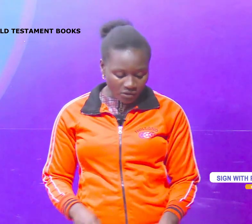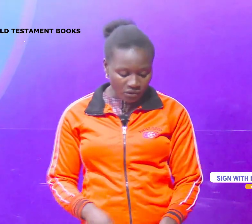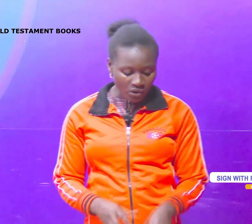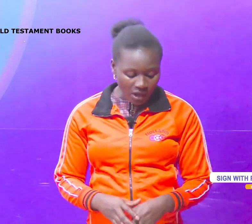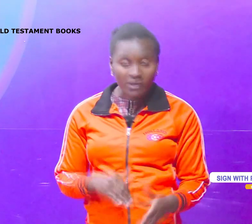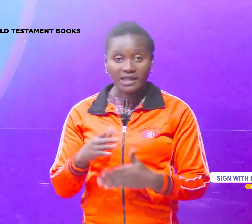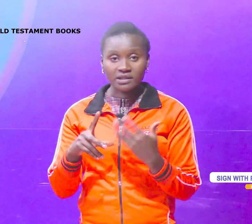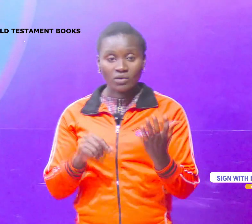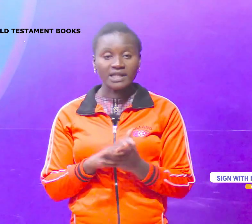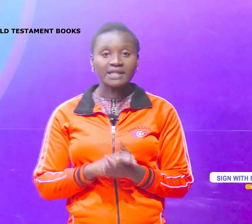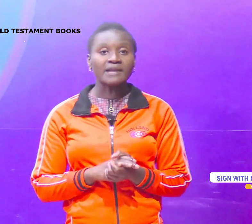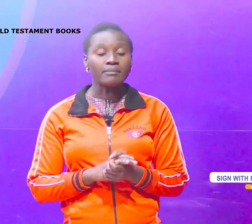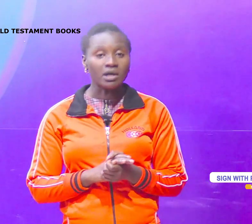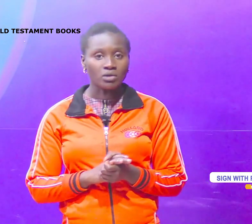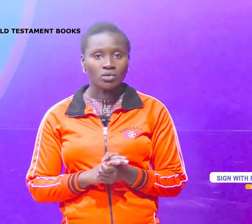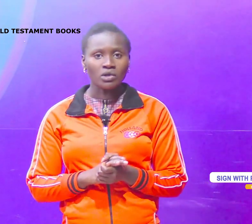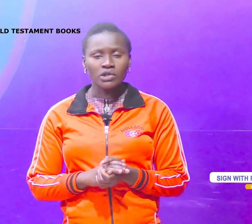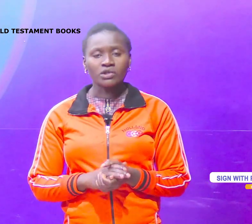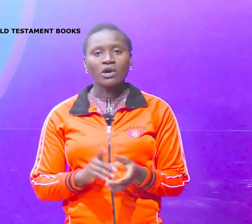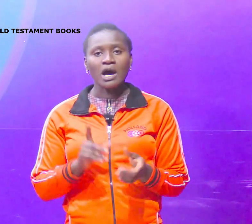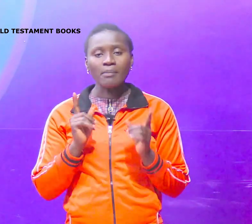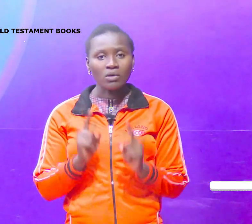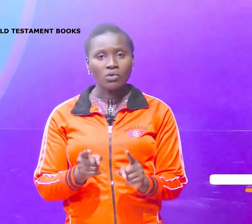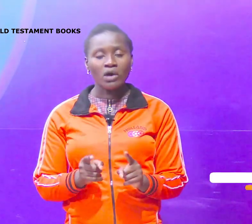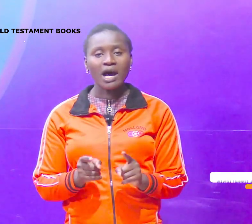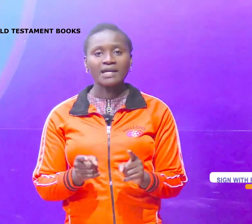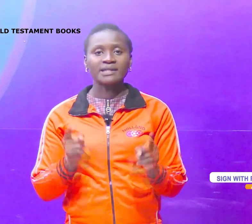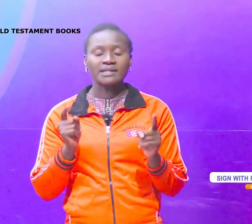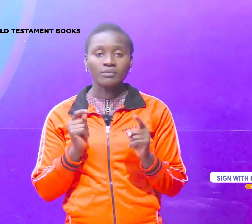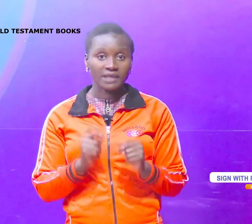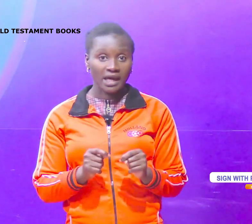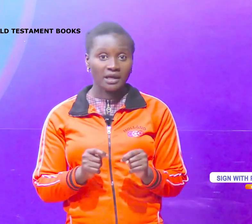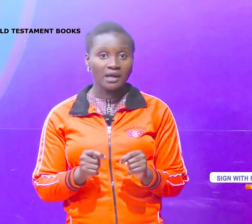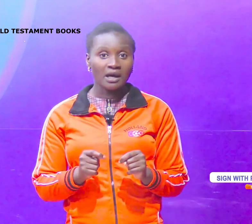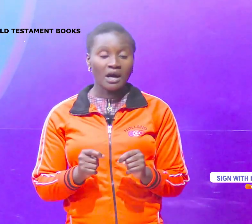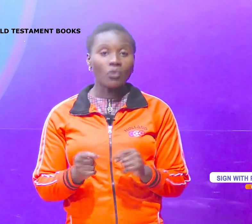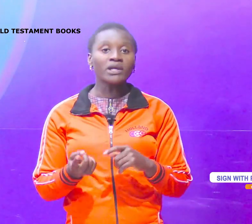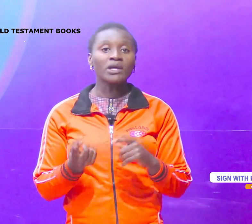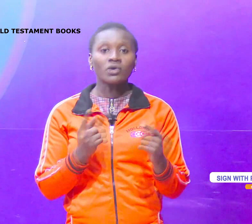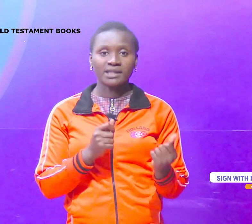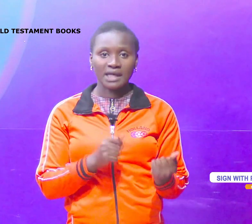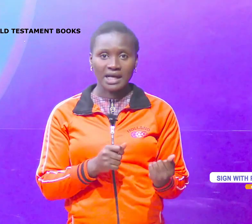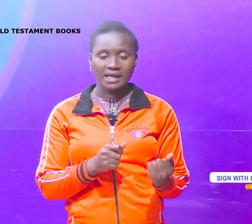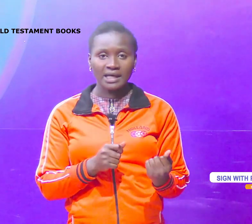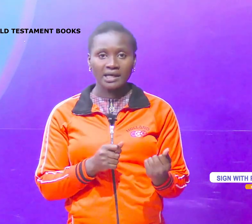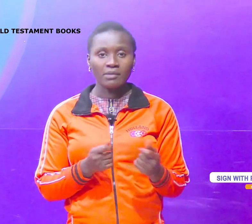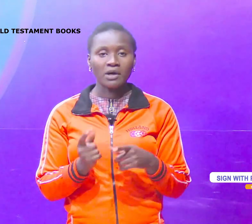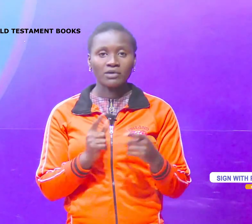So our next word is Habakkuk. So Habakkuk has the same sign with Hosea. Remember Hosea,